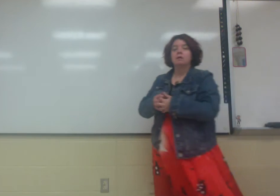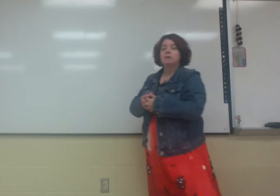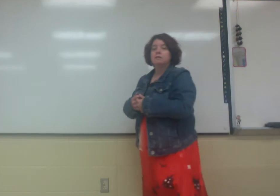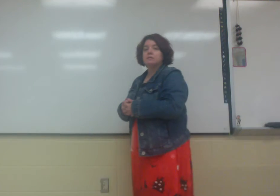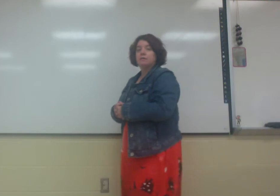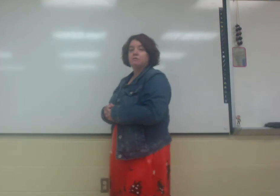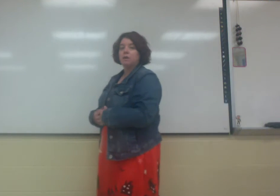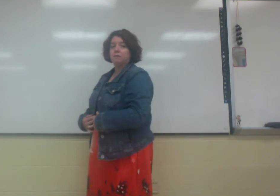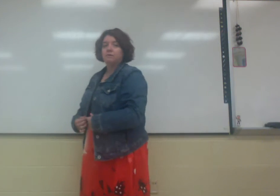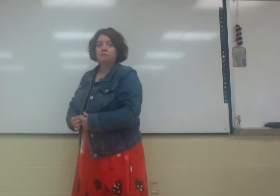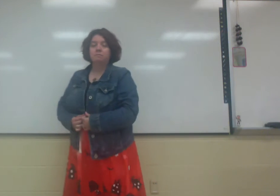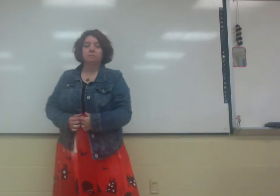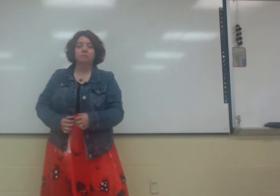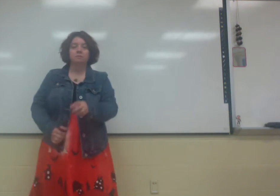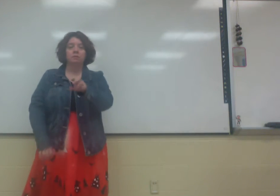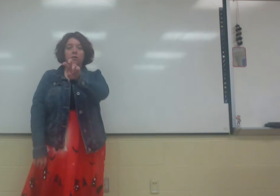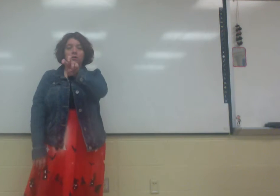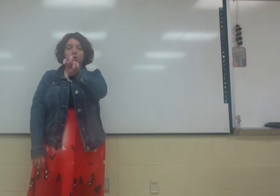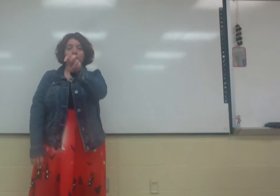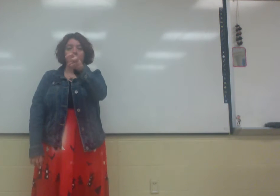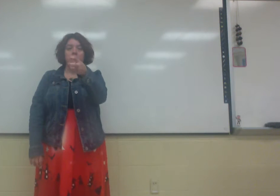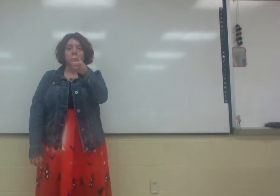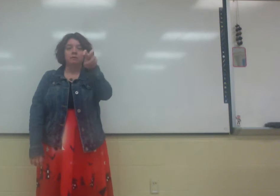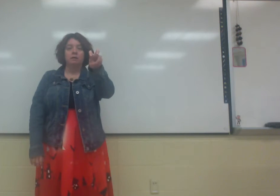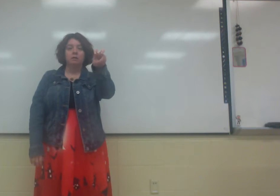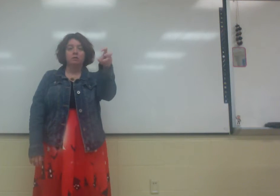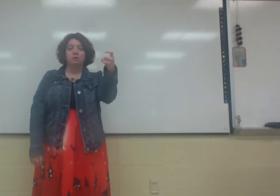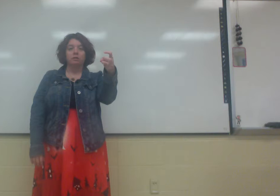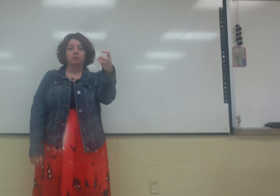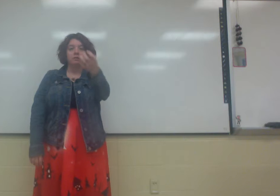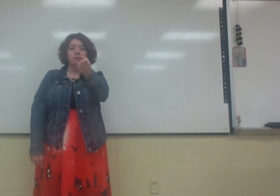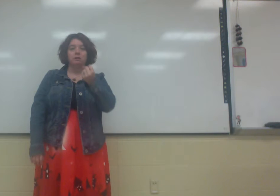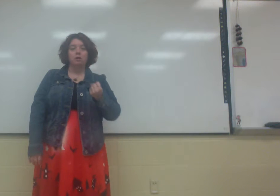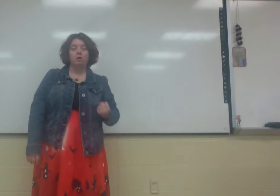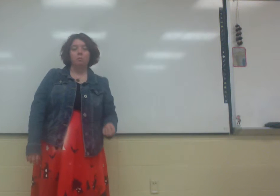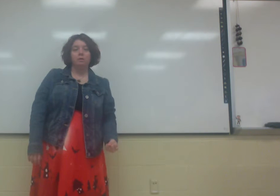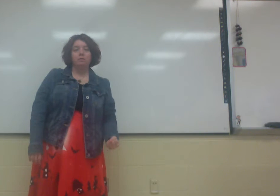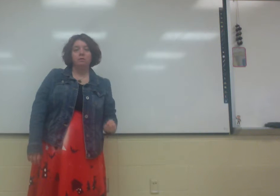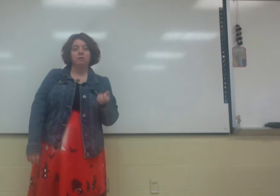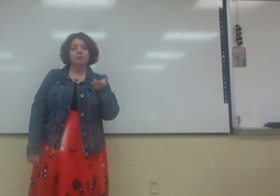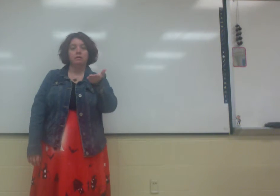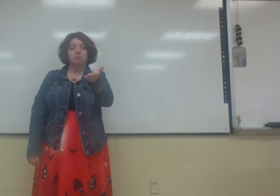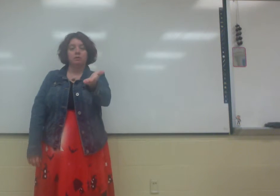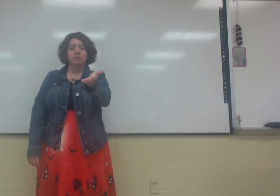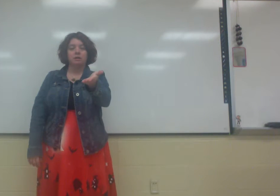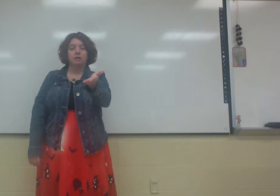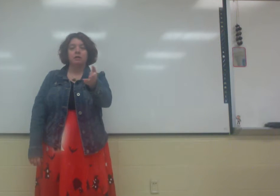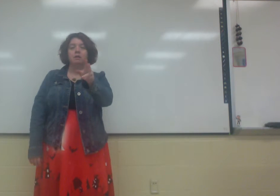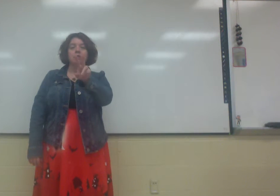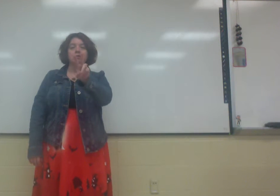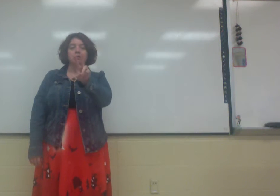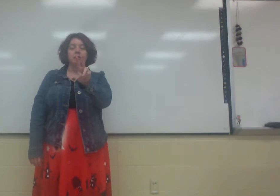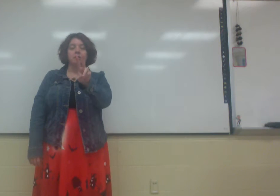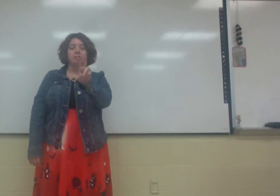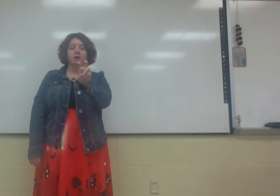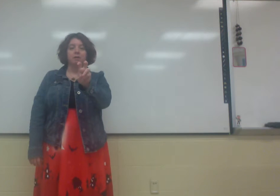The sign for oven, you're going to turn it, open, and put inside. So you're going to take your dominant